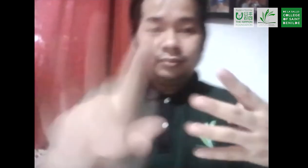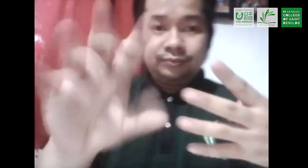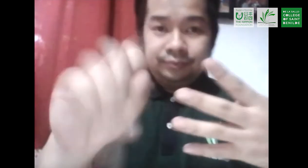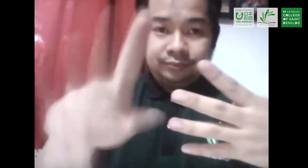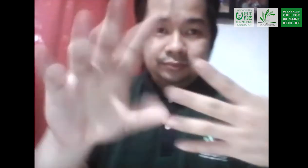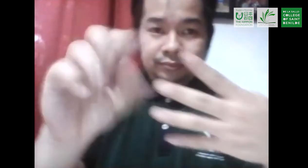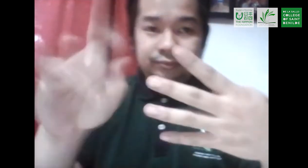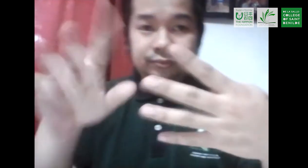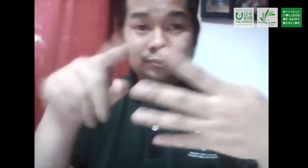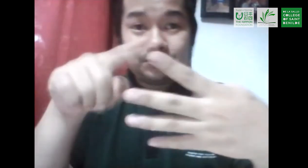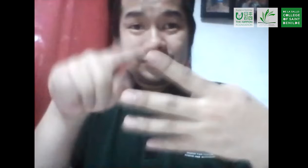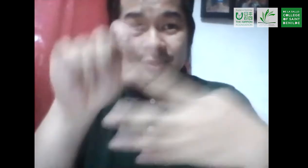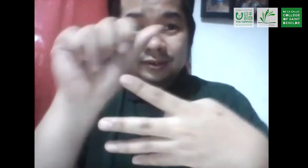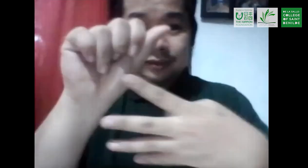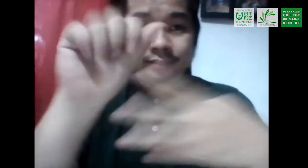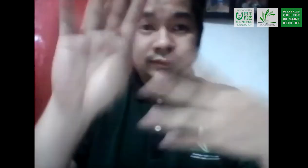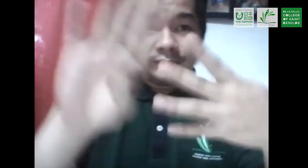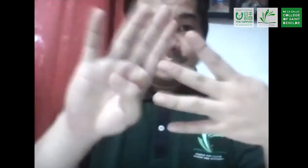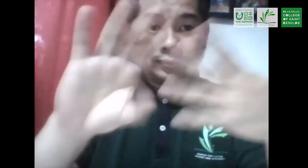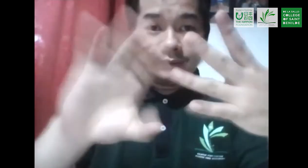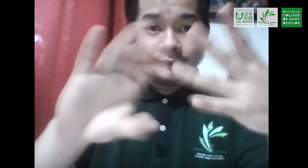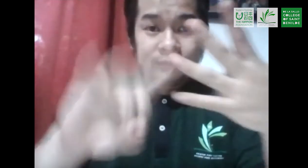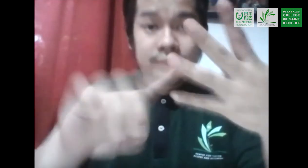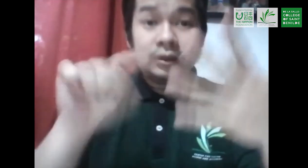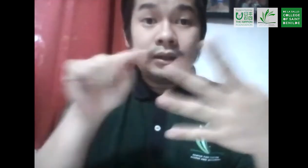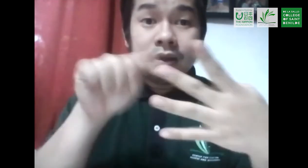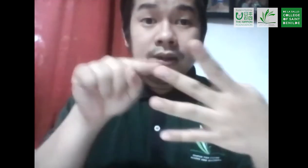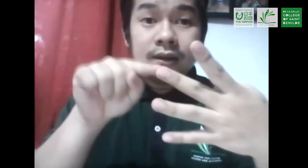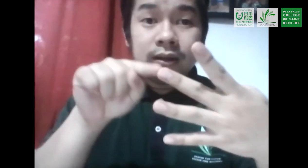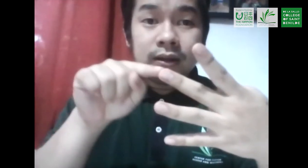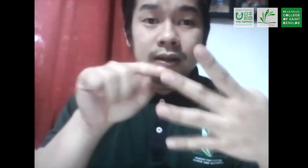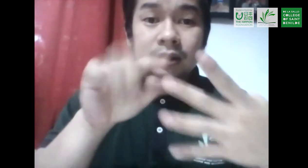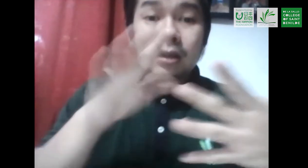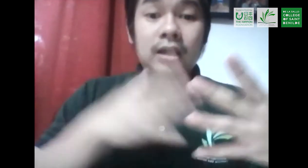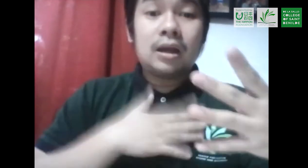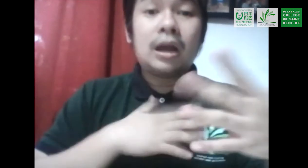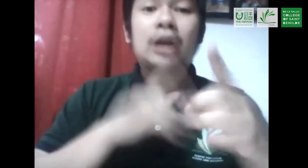Trying to figure out what number. 14, Oh. I think.